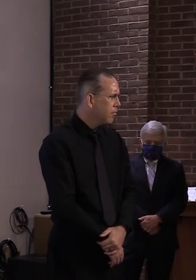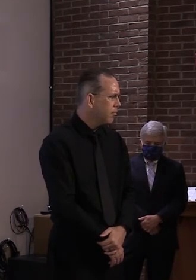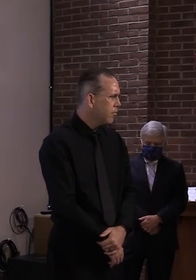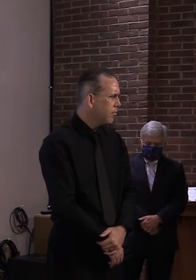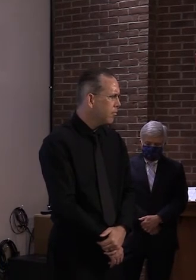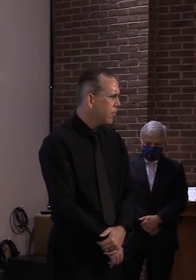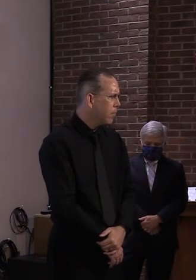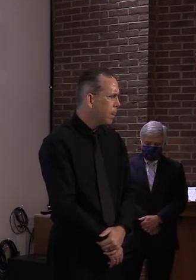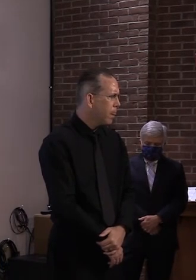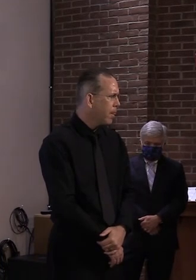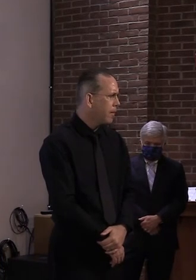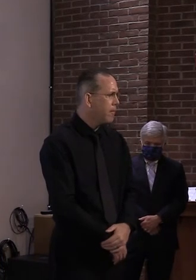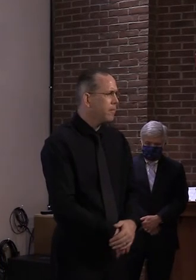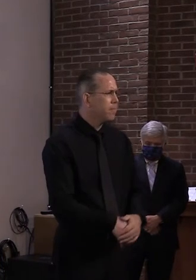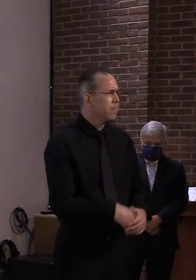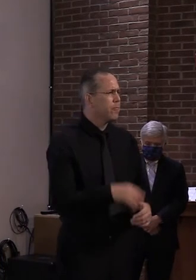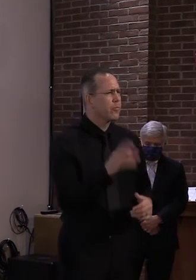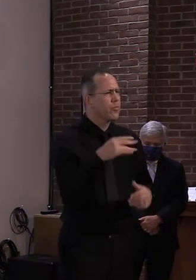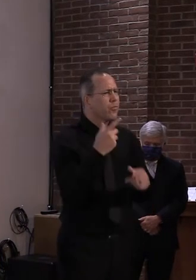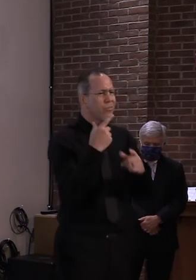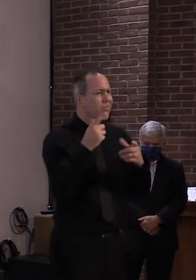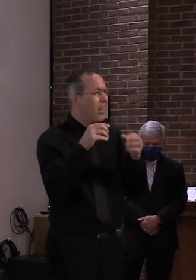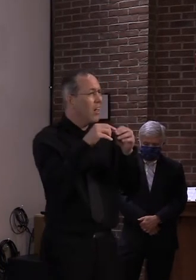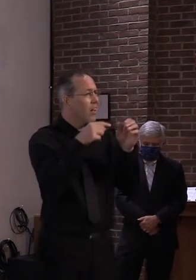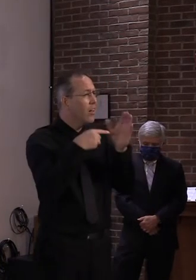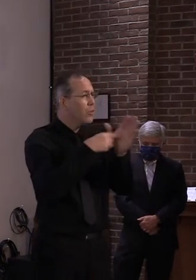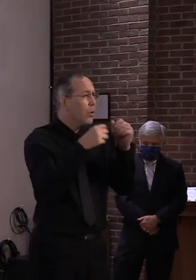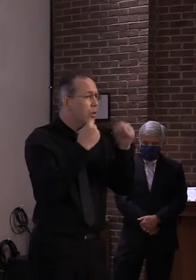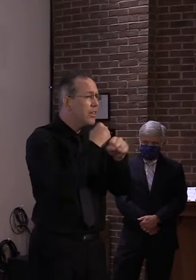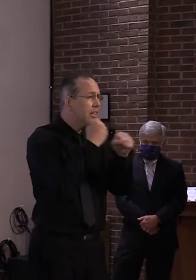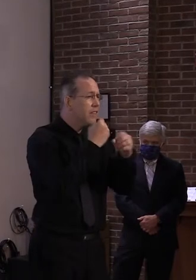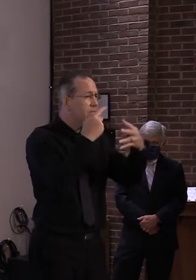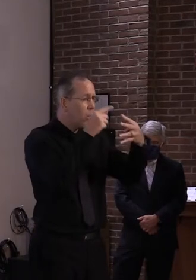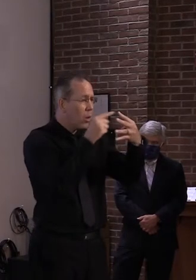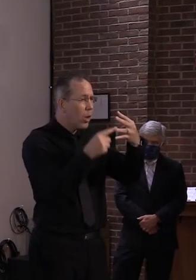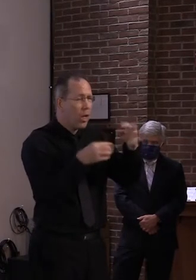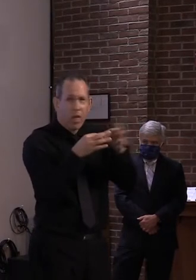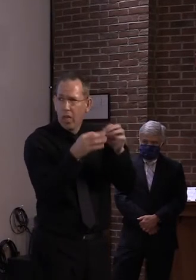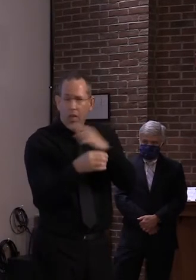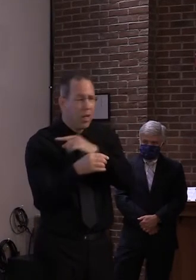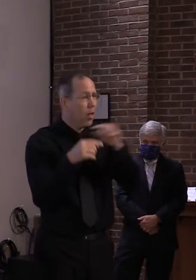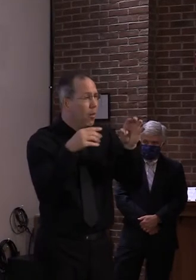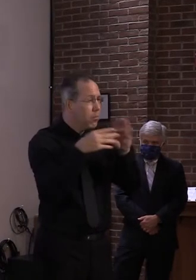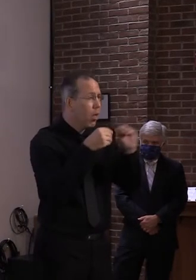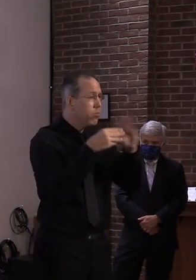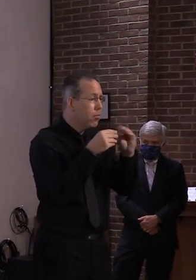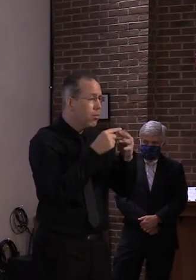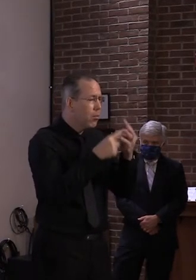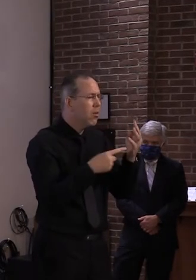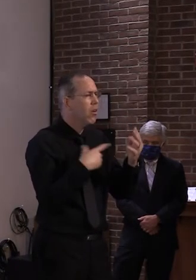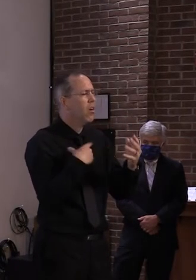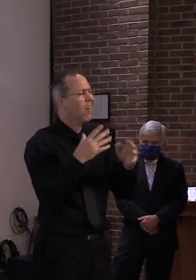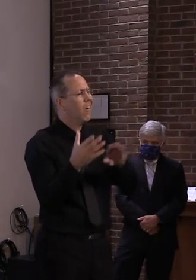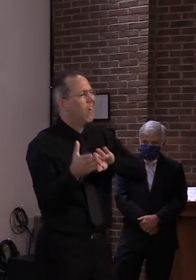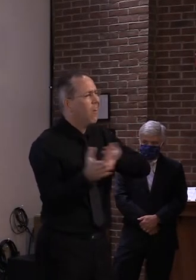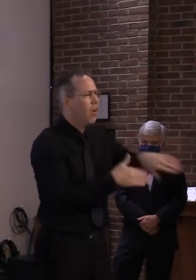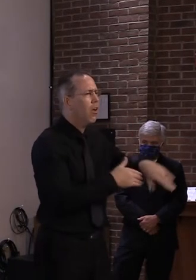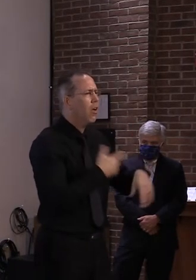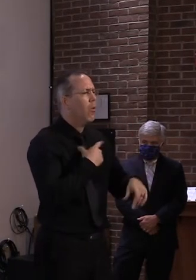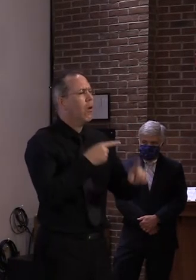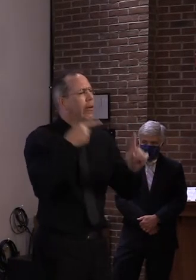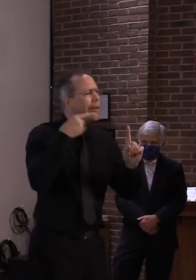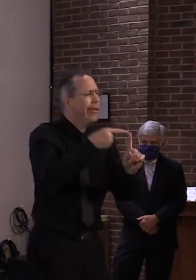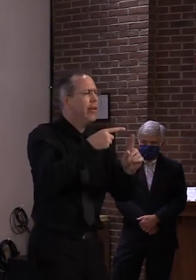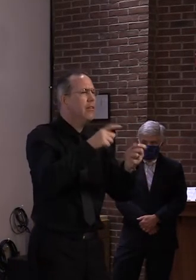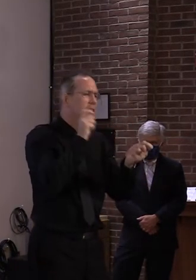in Massachusetts, the government's putting out town-by-town data on number of tests, the test